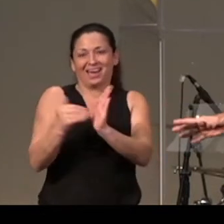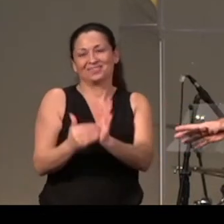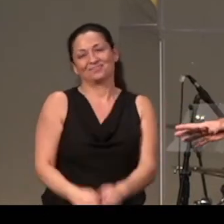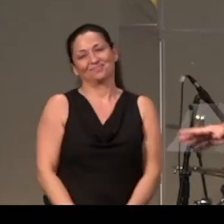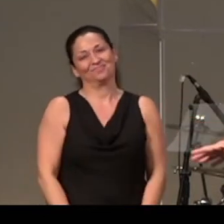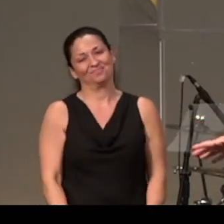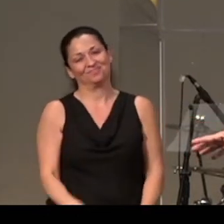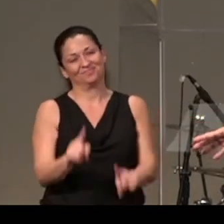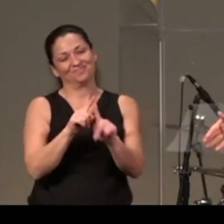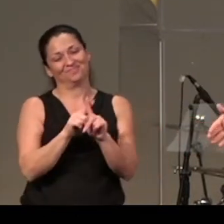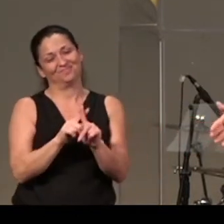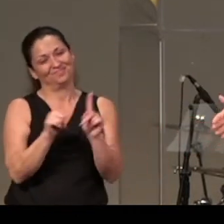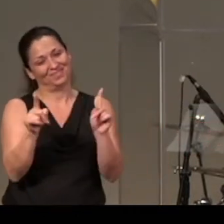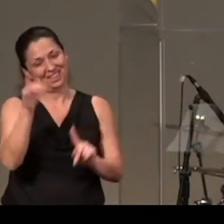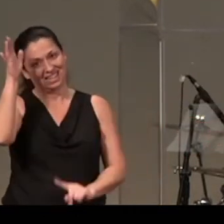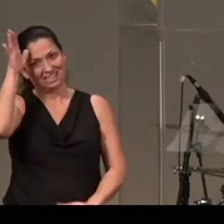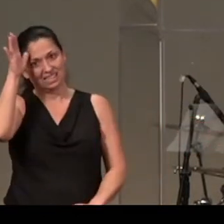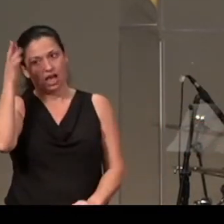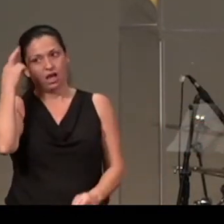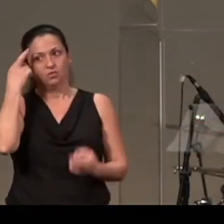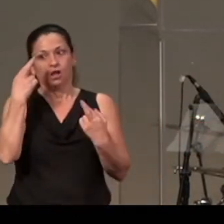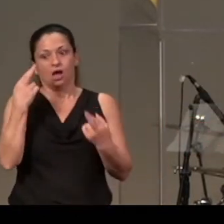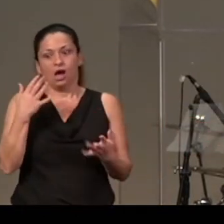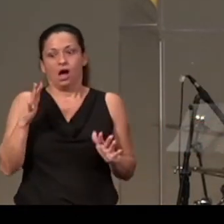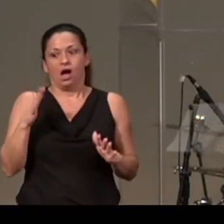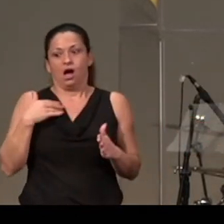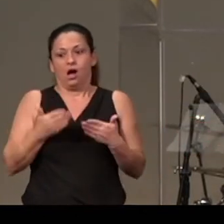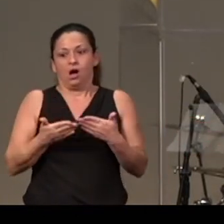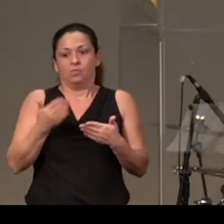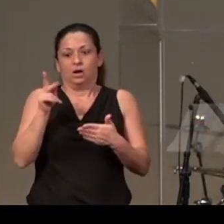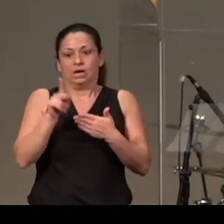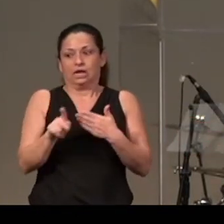But the dad realized that he had almost killed our two boys and his.